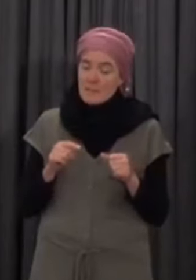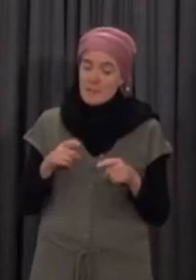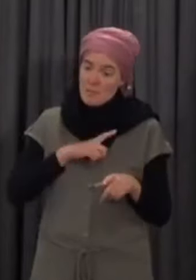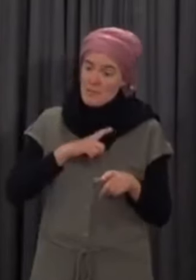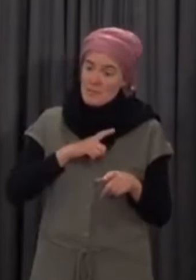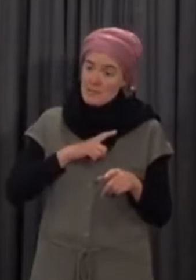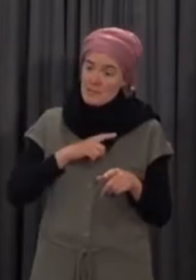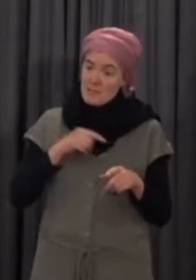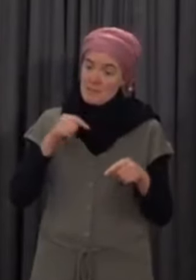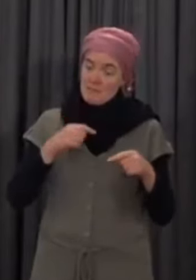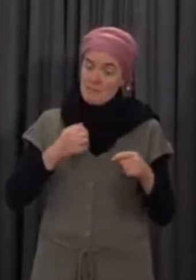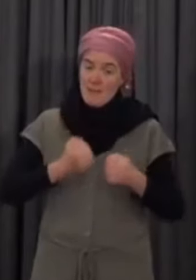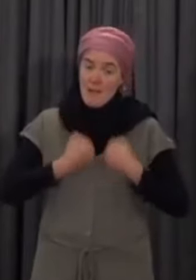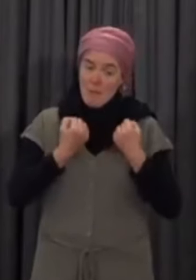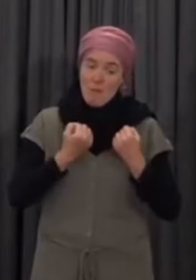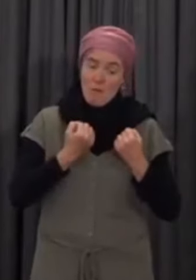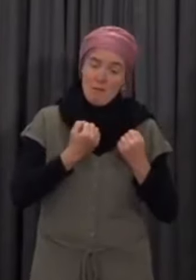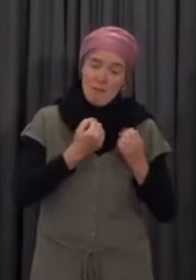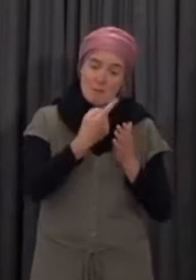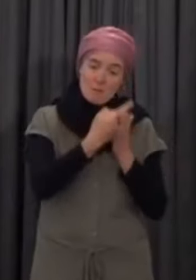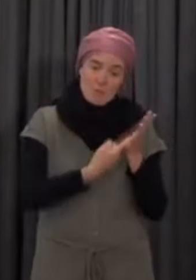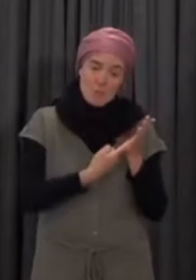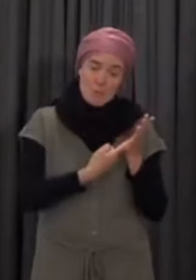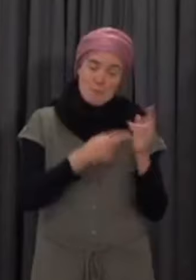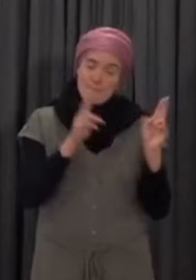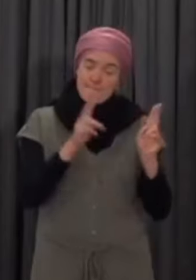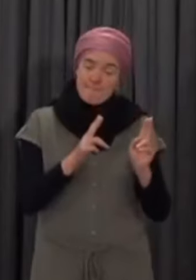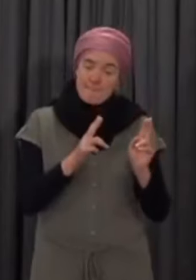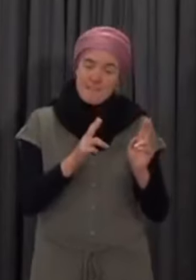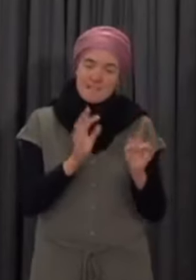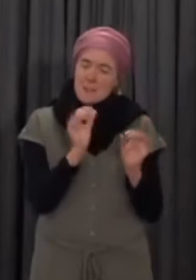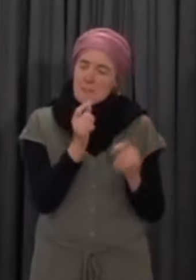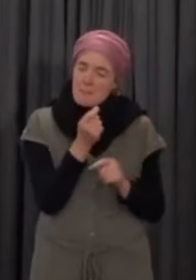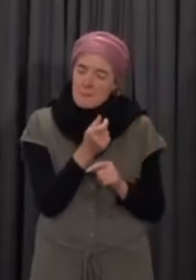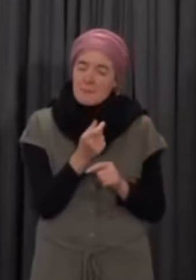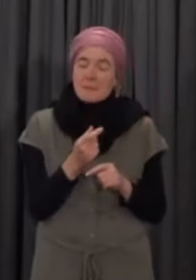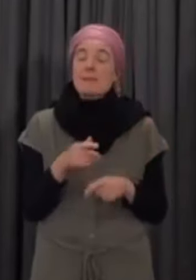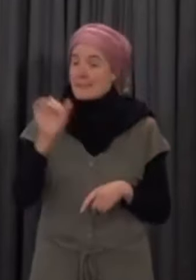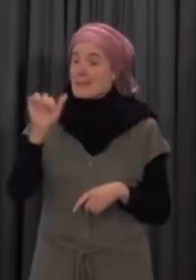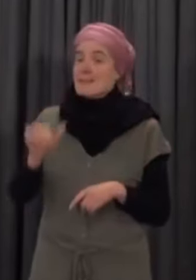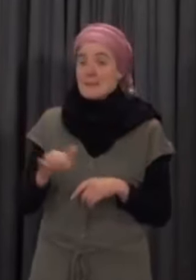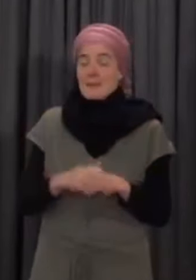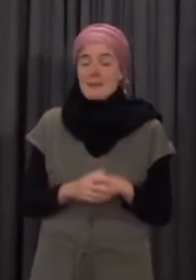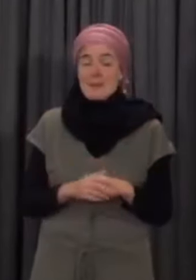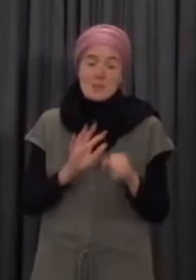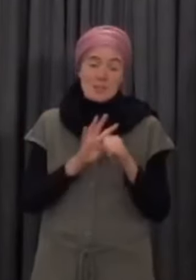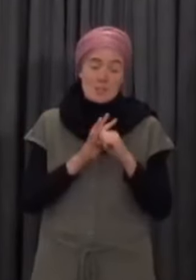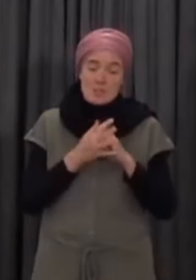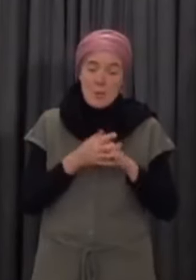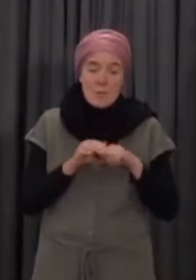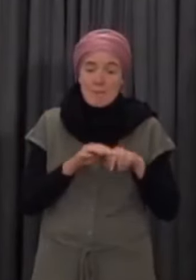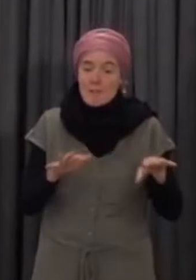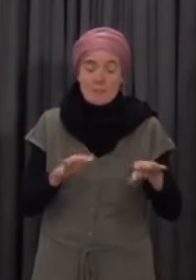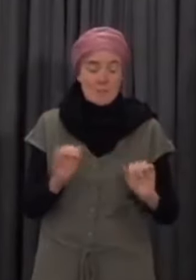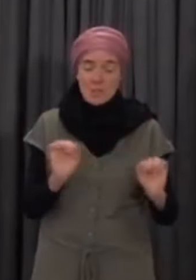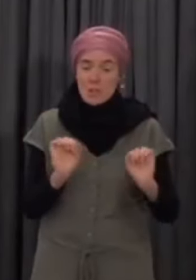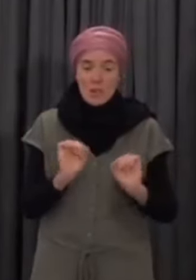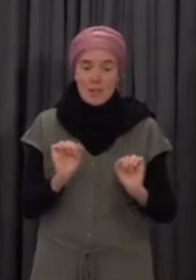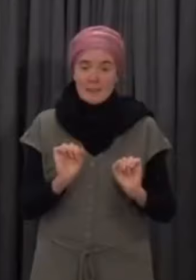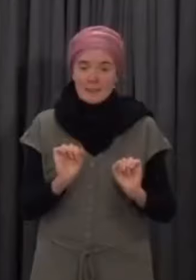does. Because coronavirus is absolutely not over here in Wales. It